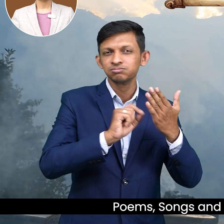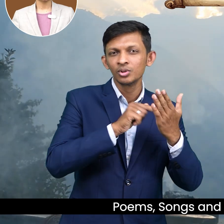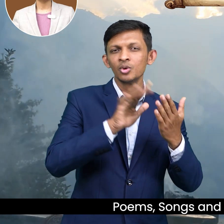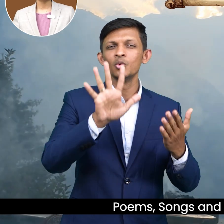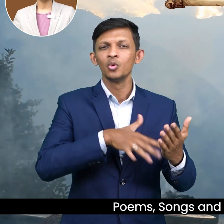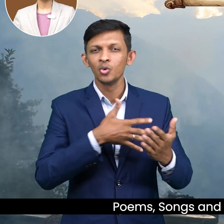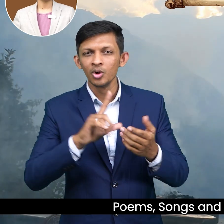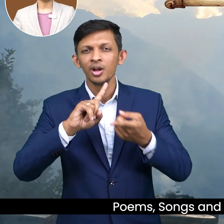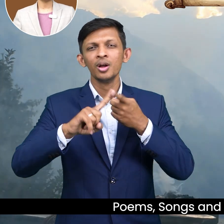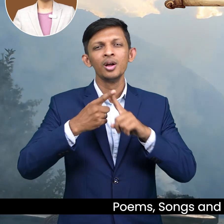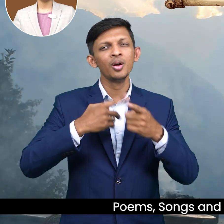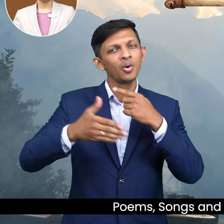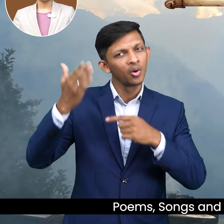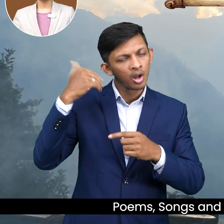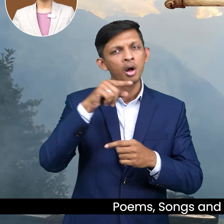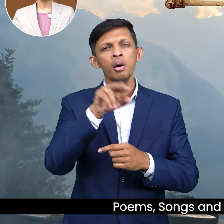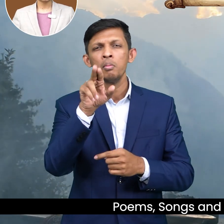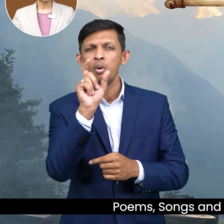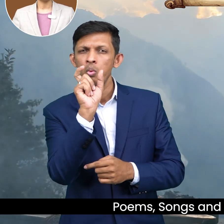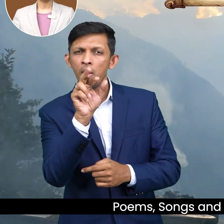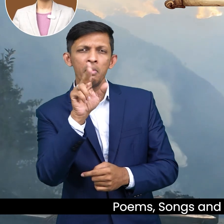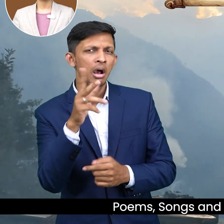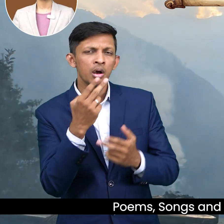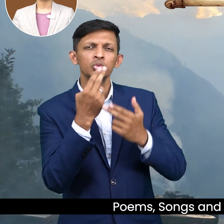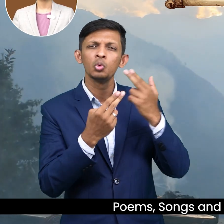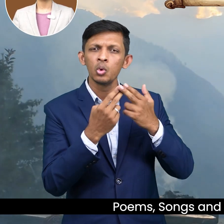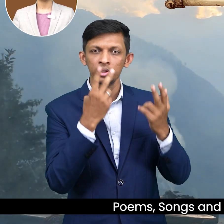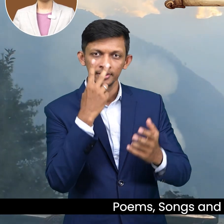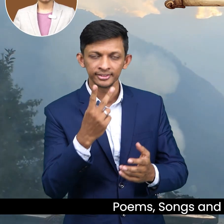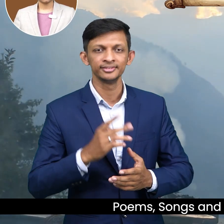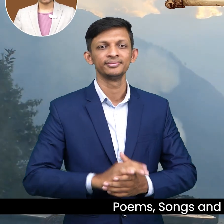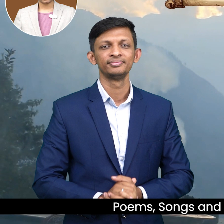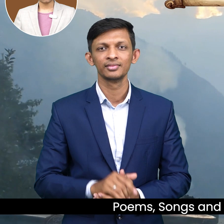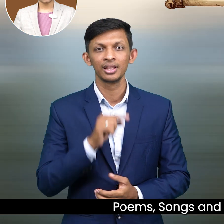Poems, songs and stories. Oral literature.